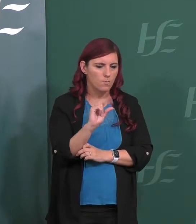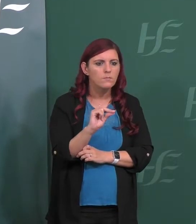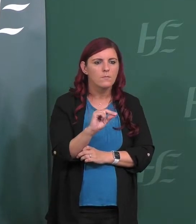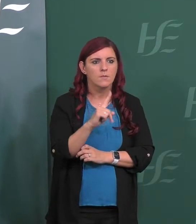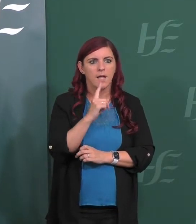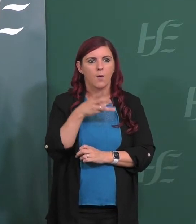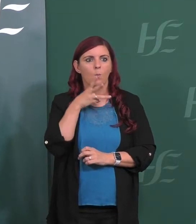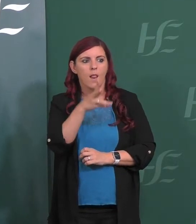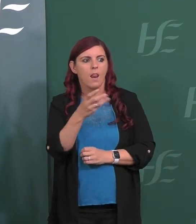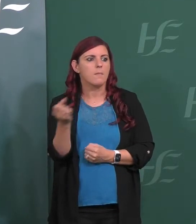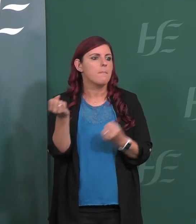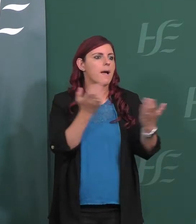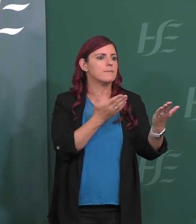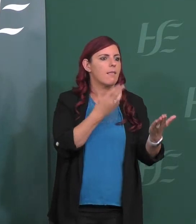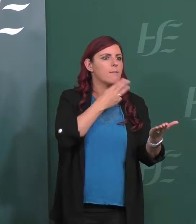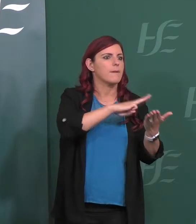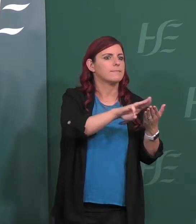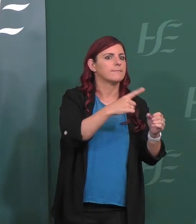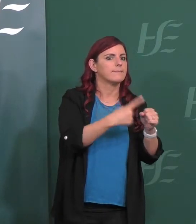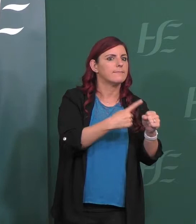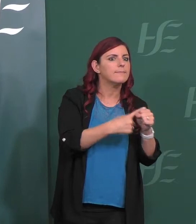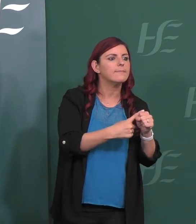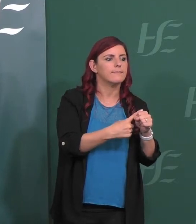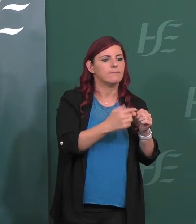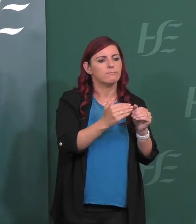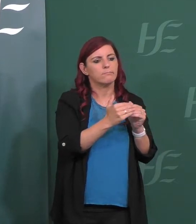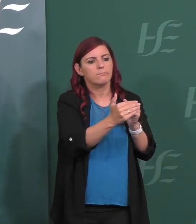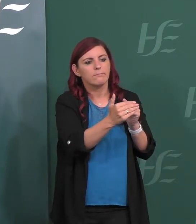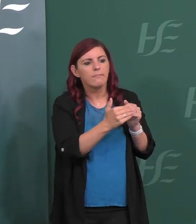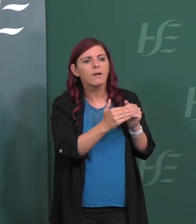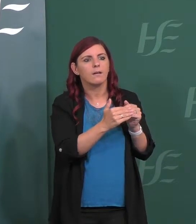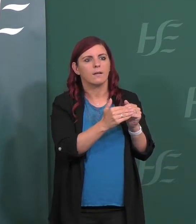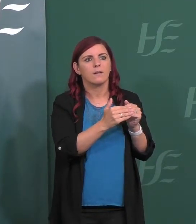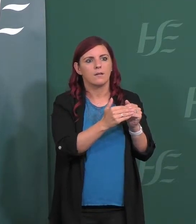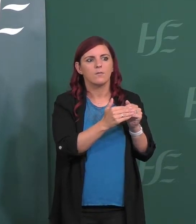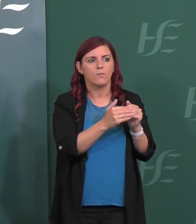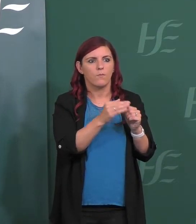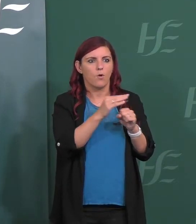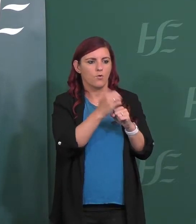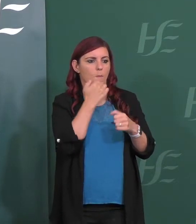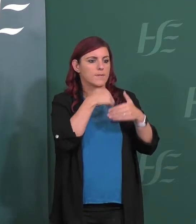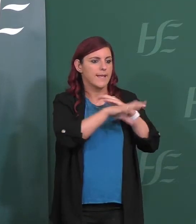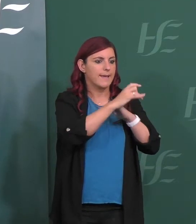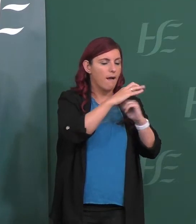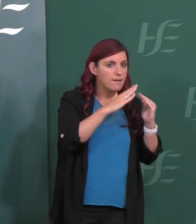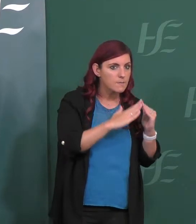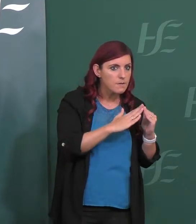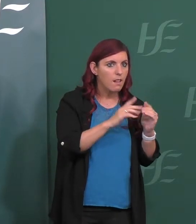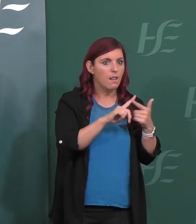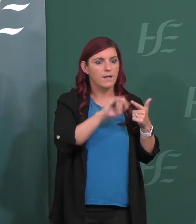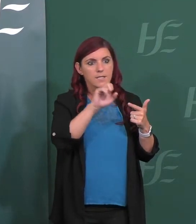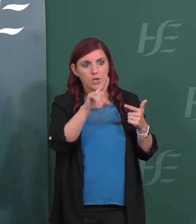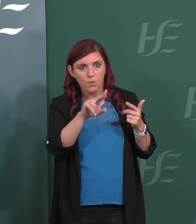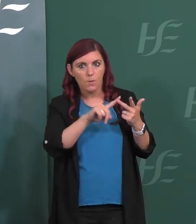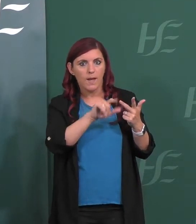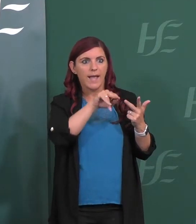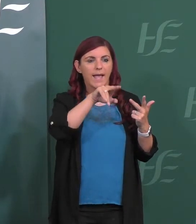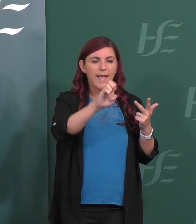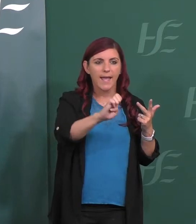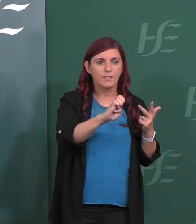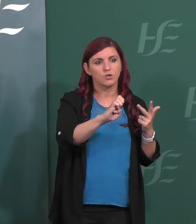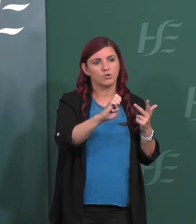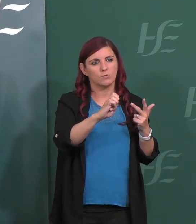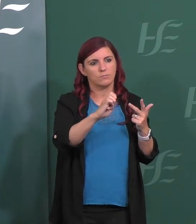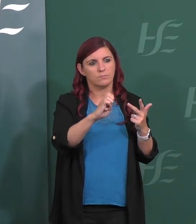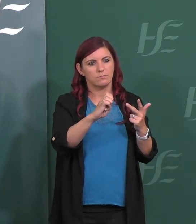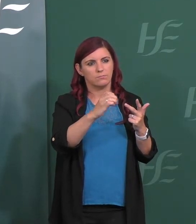again relay the information that we've captured both in terms of hospitalizations in ICU, age profiles,